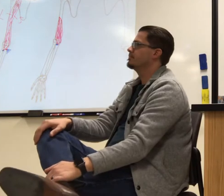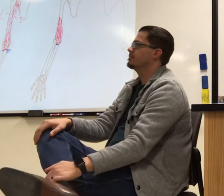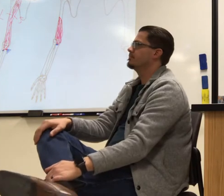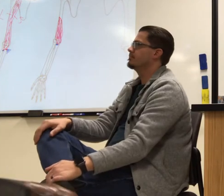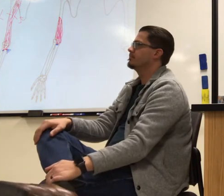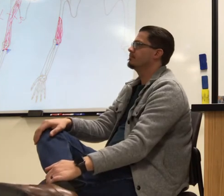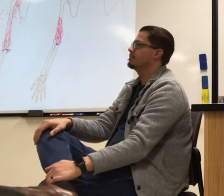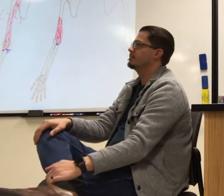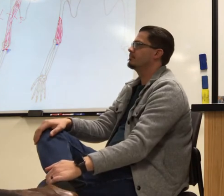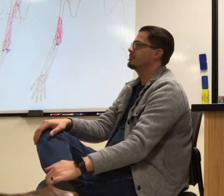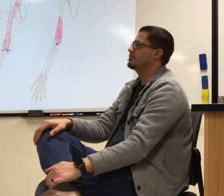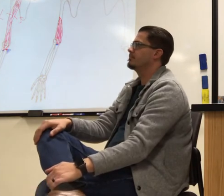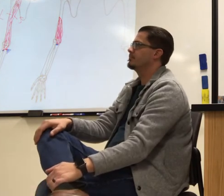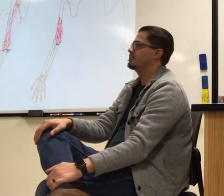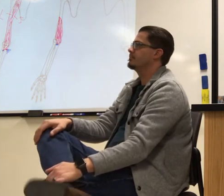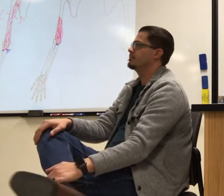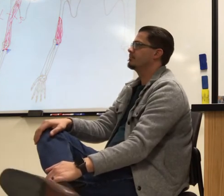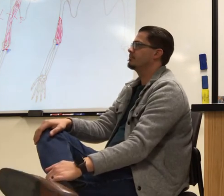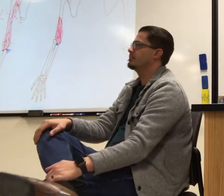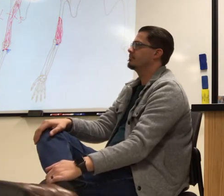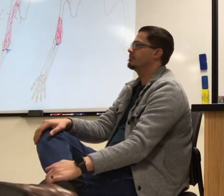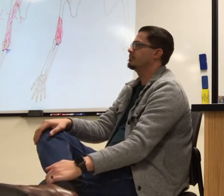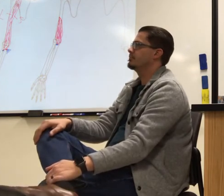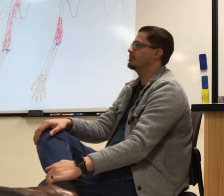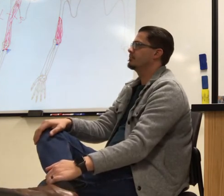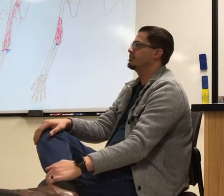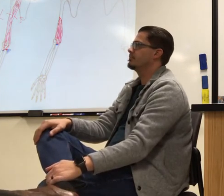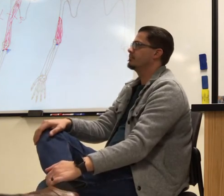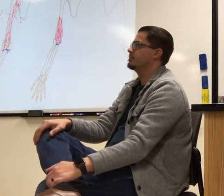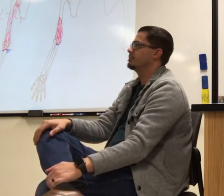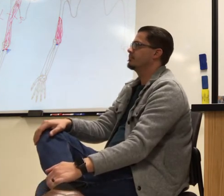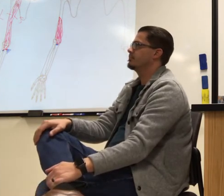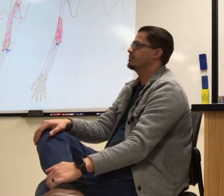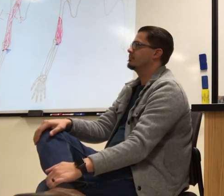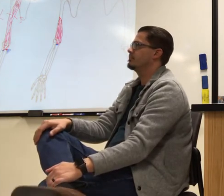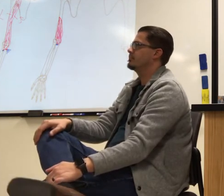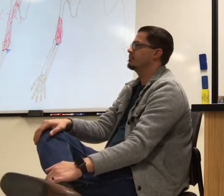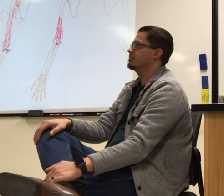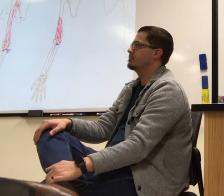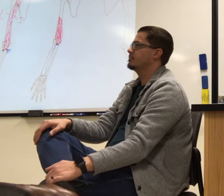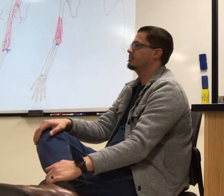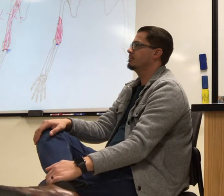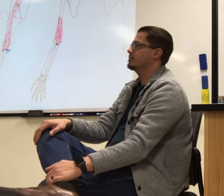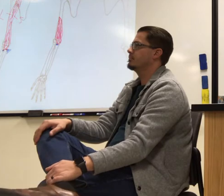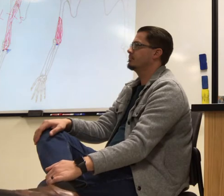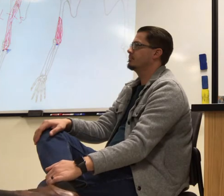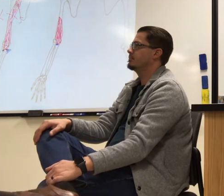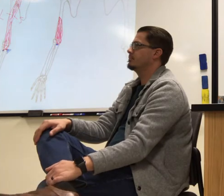can affect